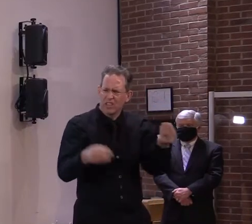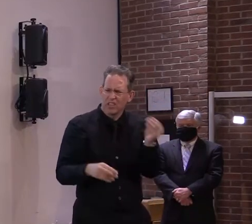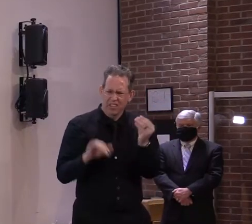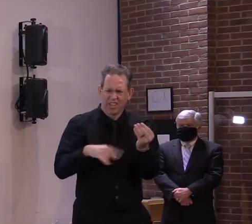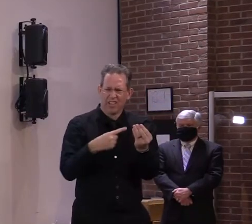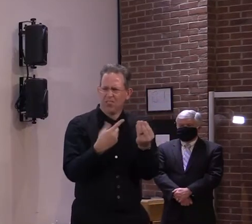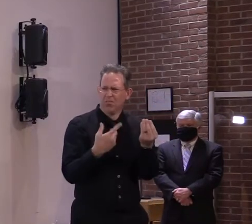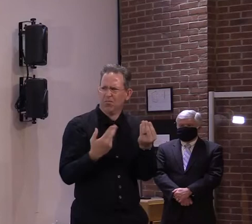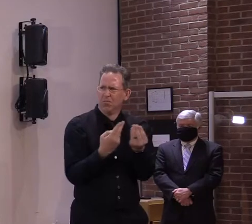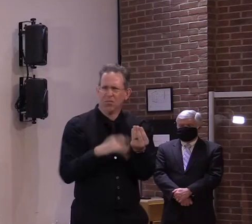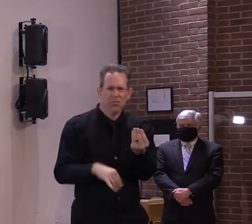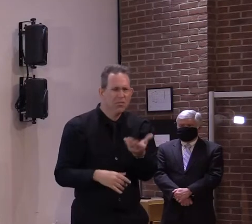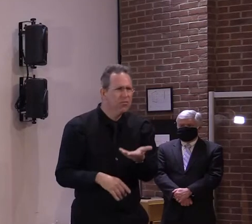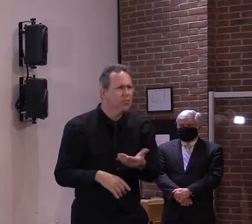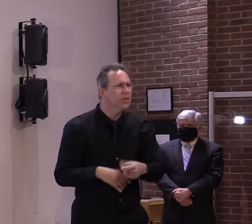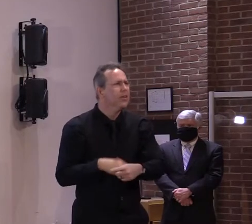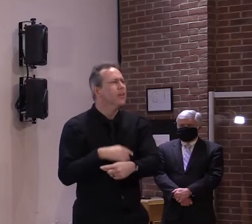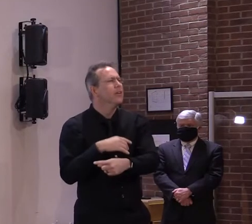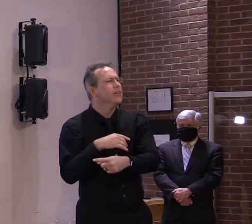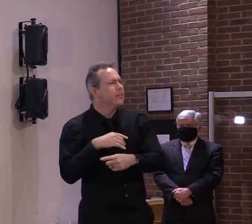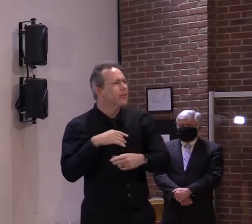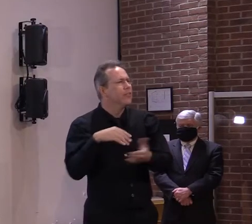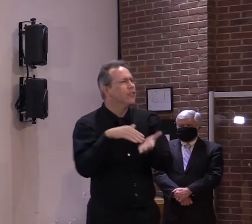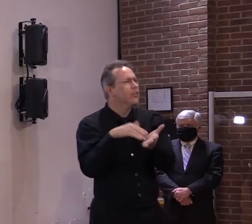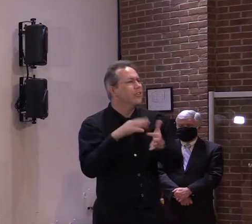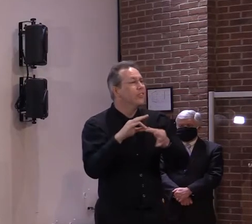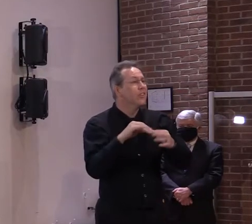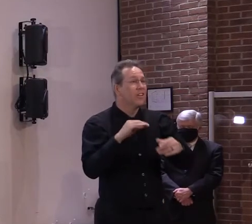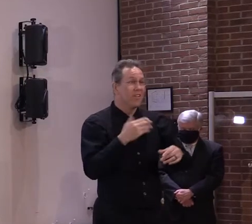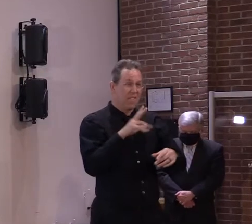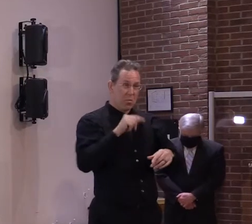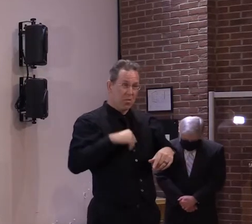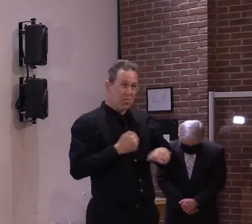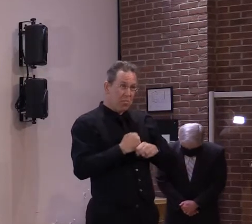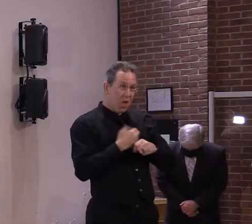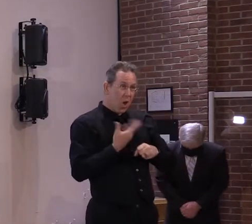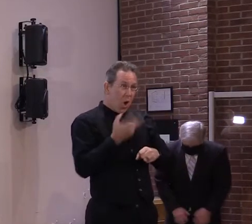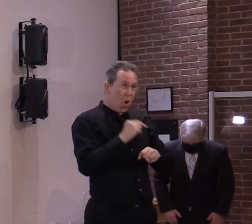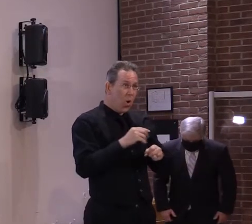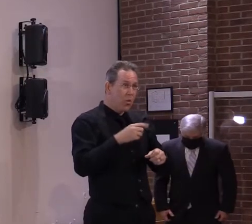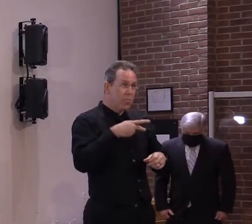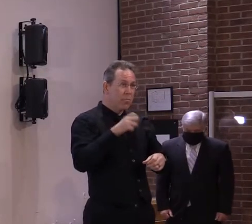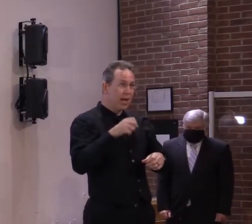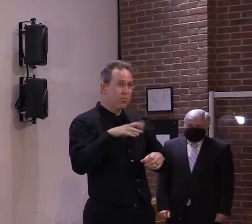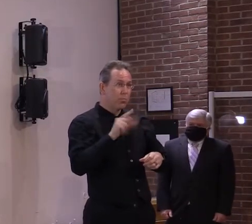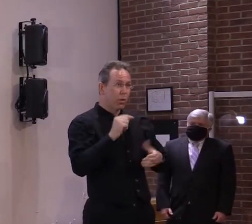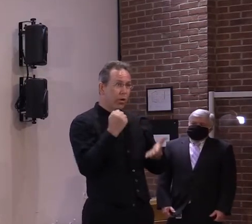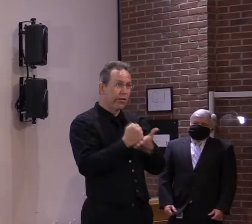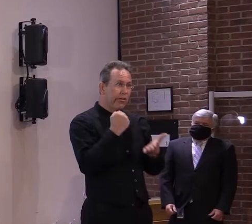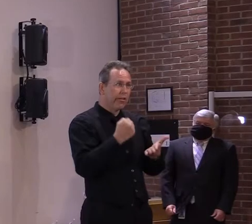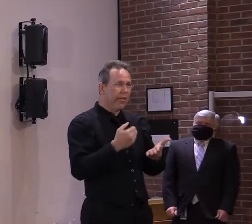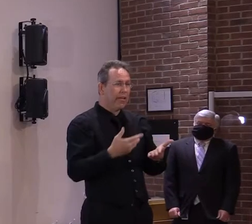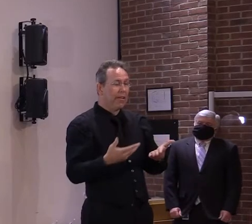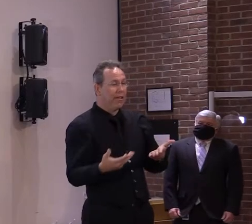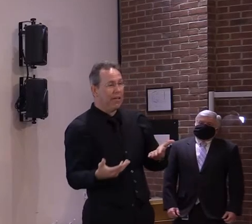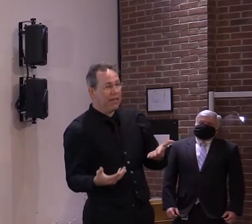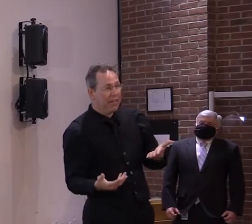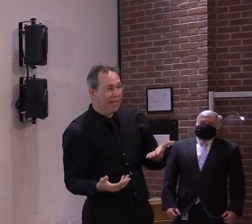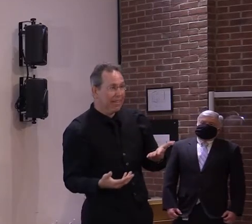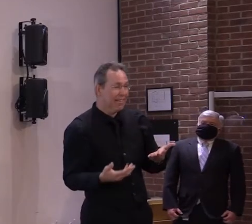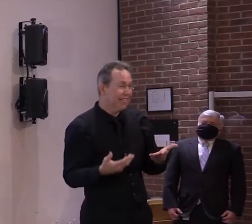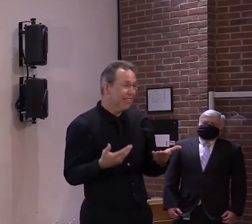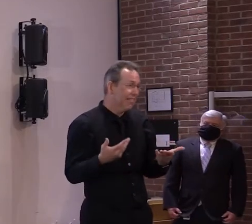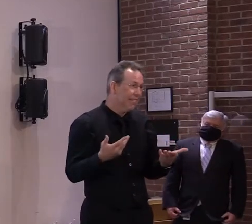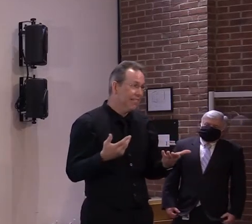passport. As you know, the federal government is also talking about it, but not wanting to necessarily lead